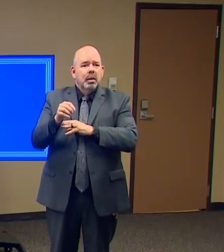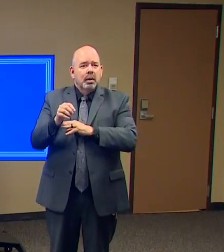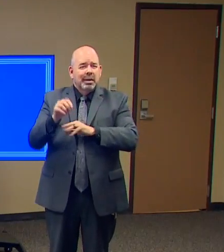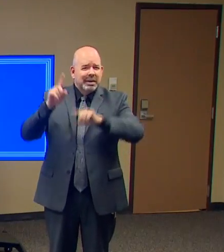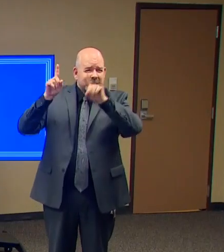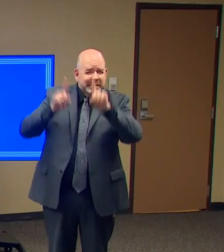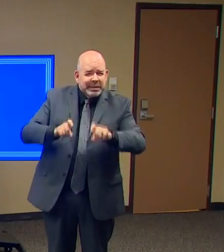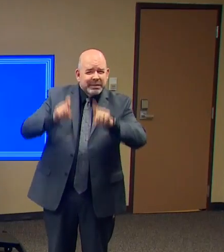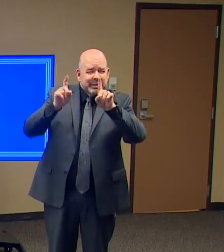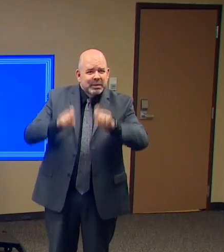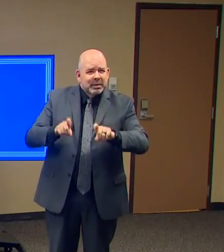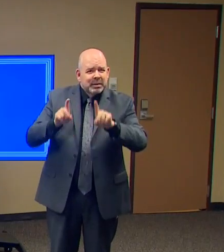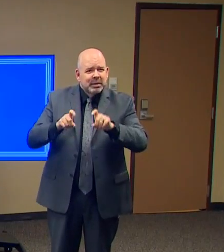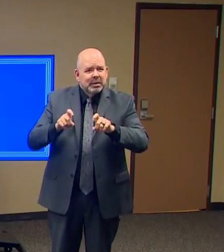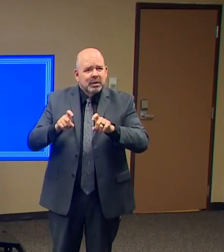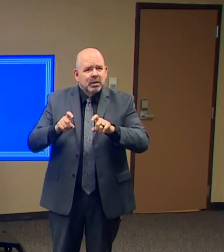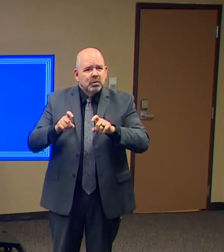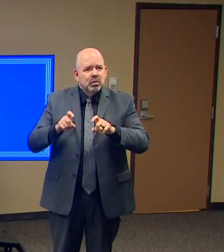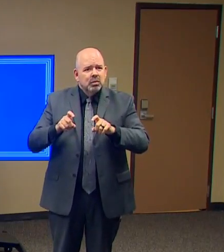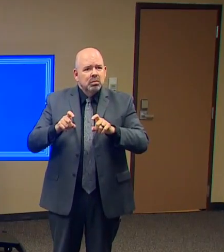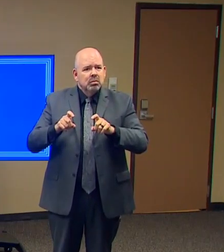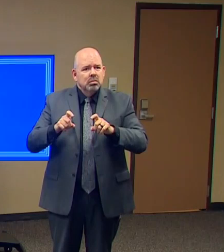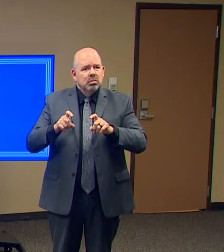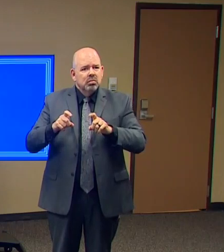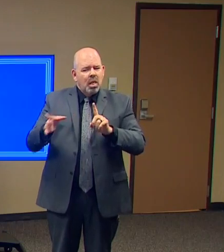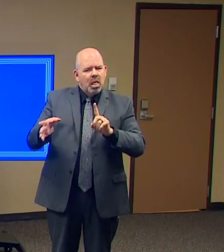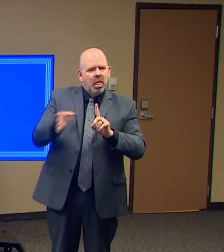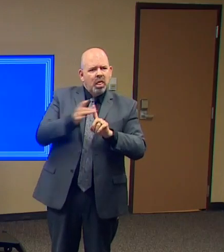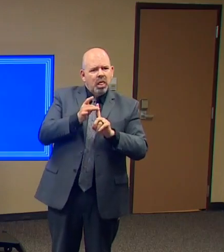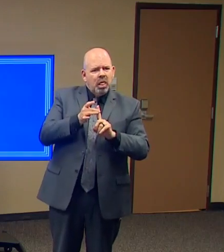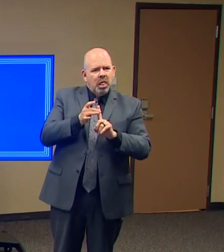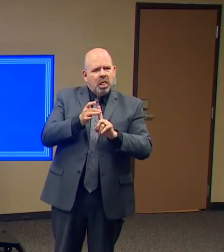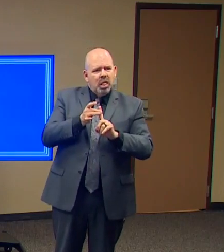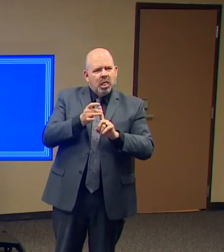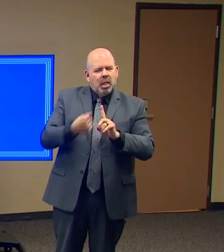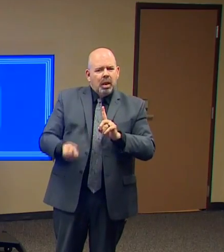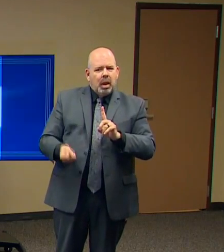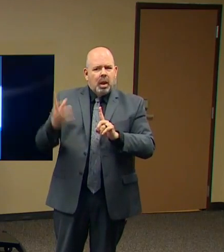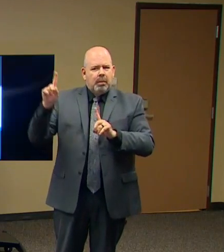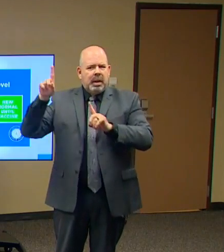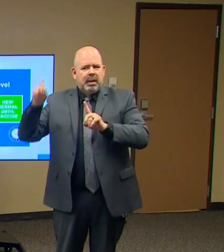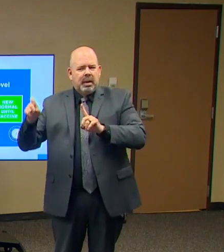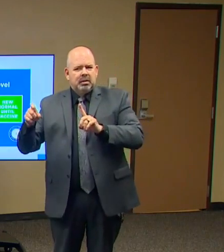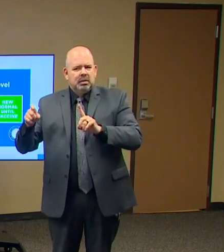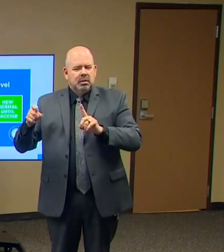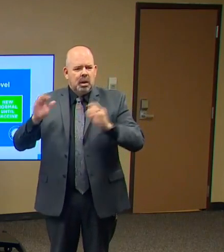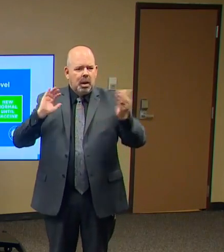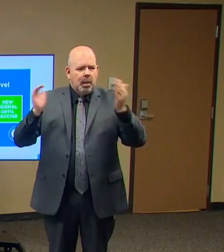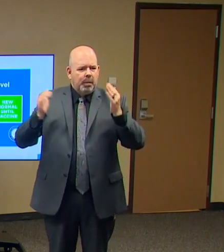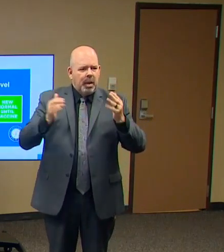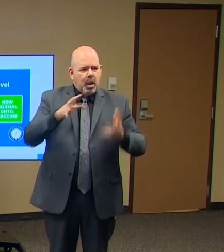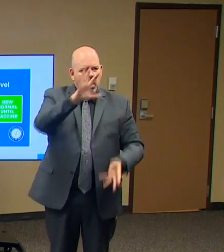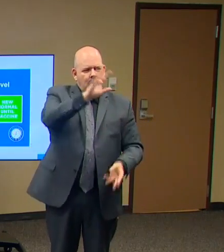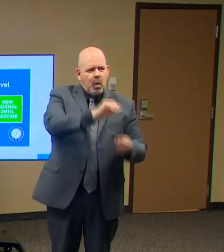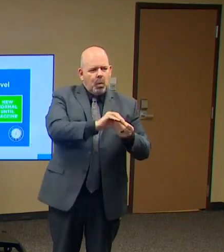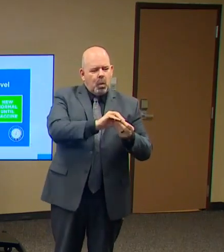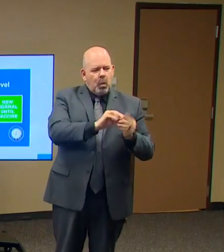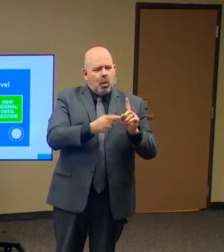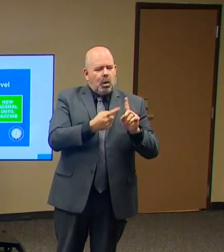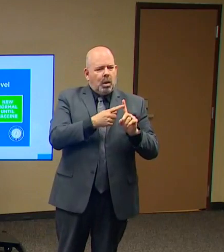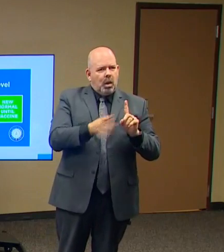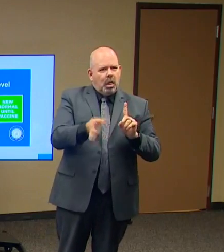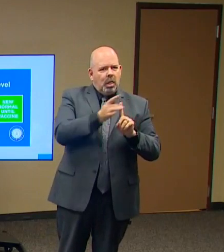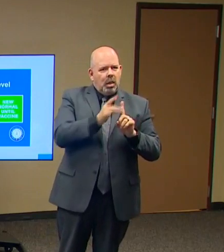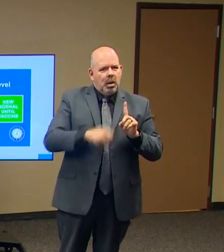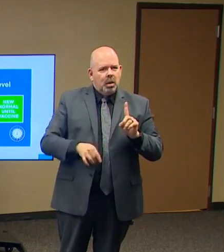to the ones that come out positive? And then the second question has to do with the report today and yesterday.